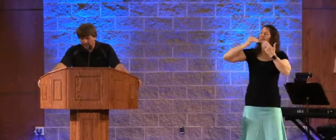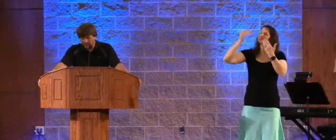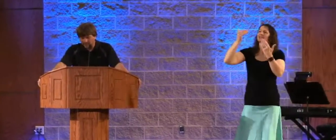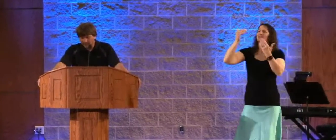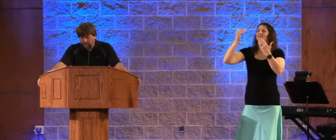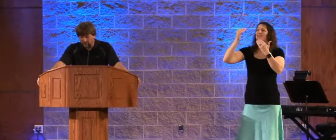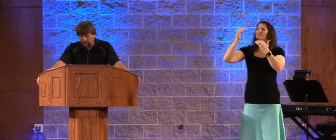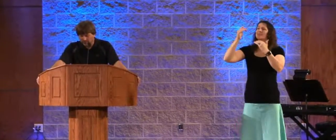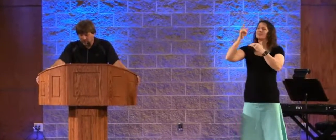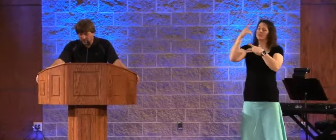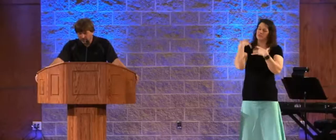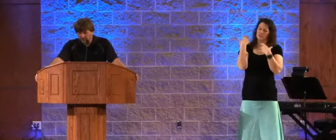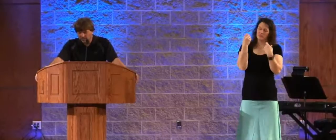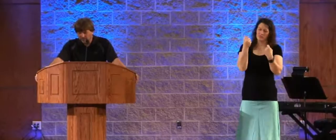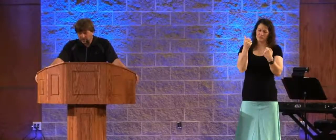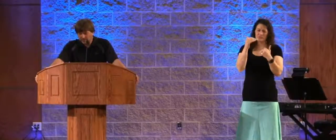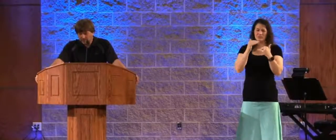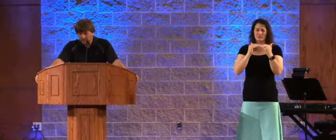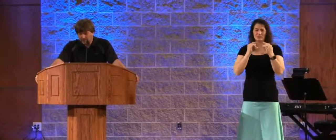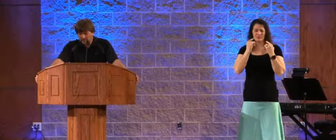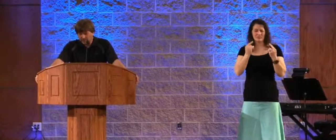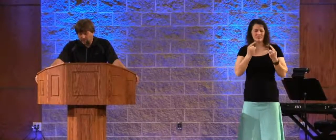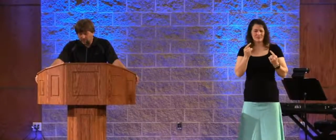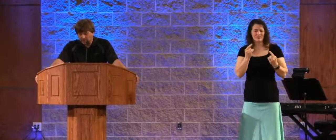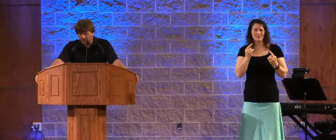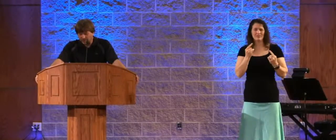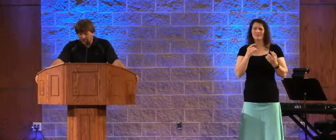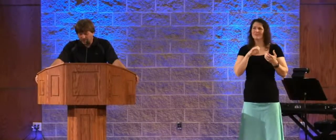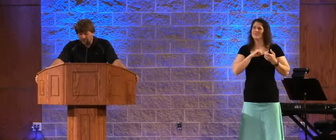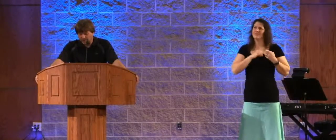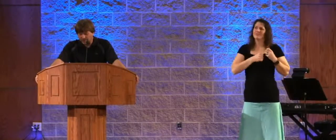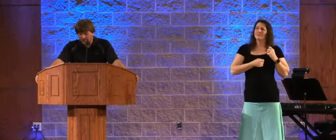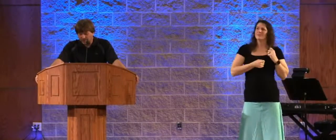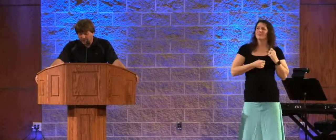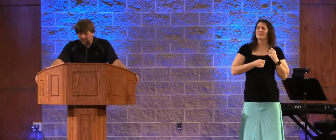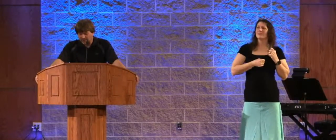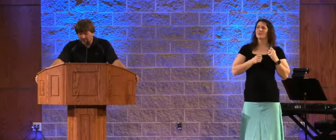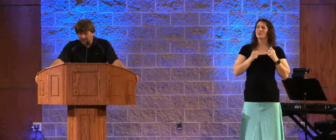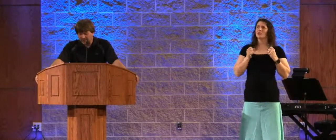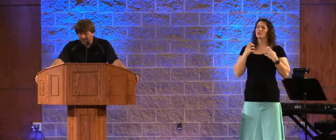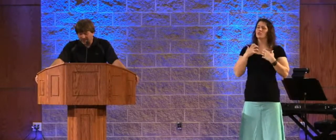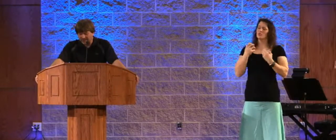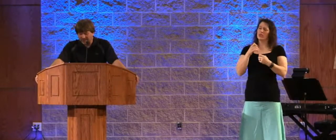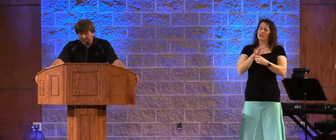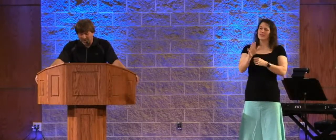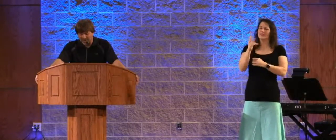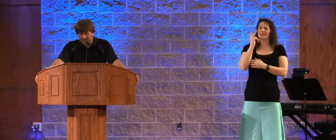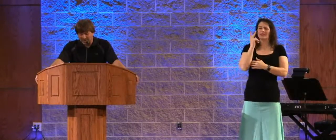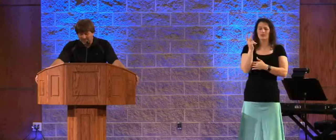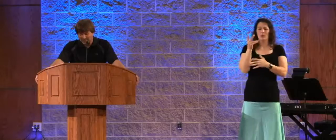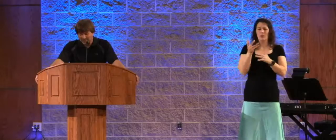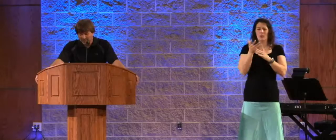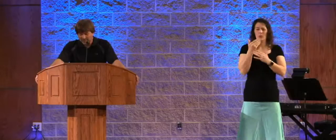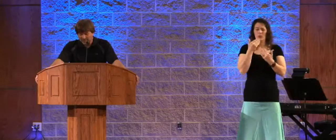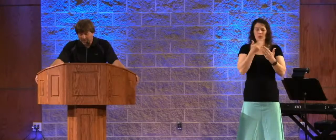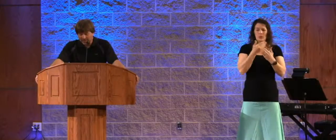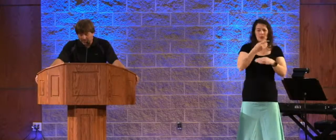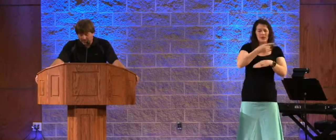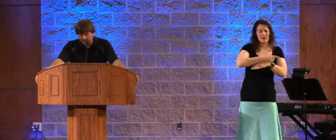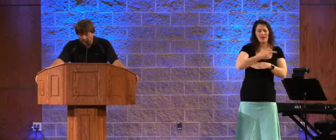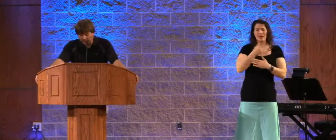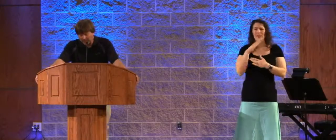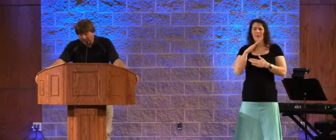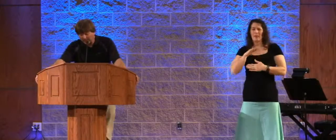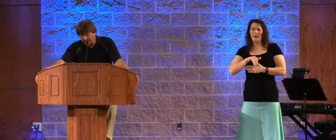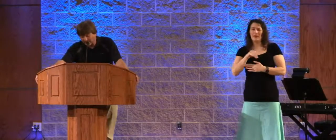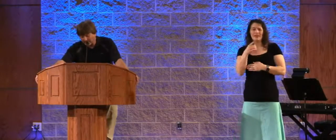sorrow. You are strong enough to see us through good days and bad. And so, Lord, we are thankful